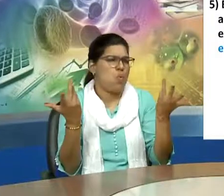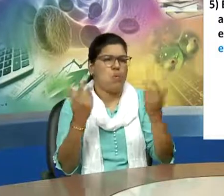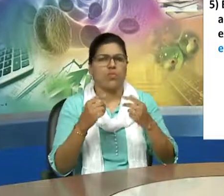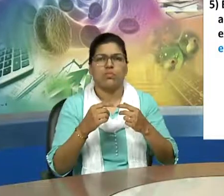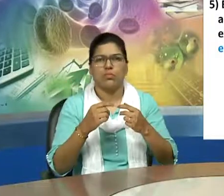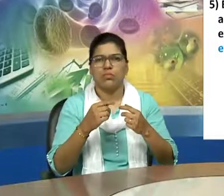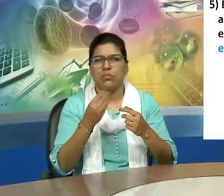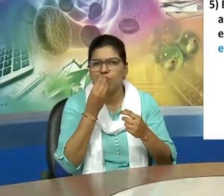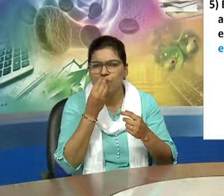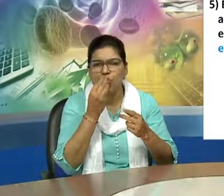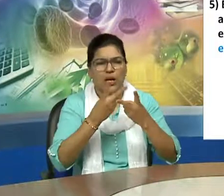nutrients,